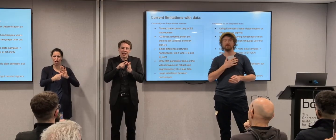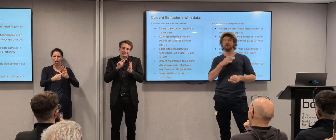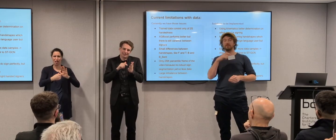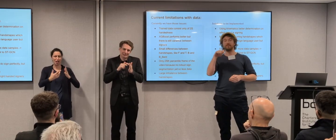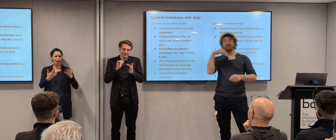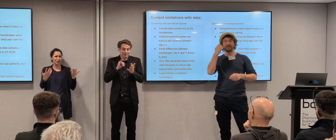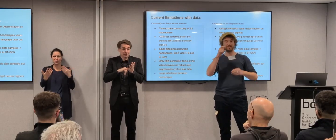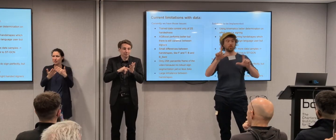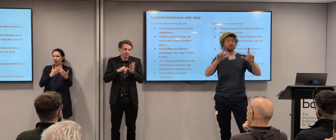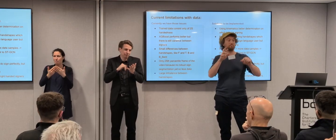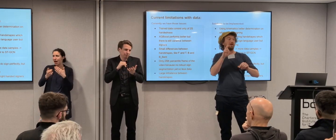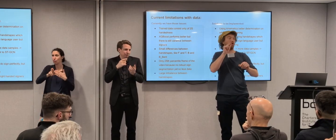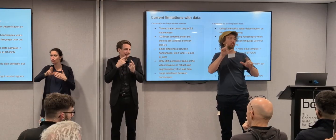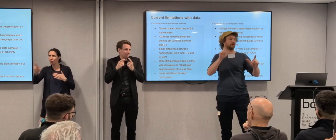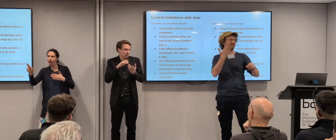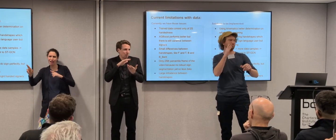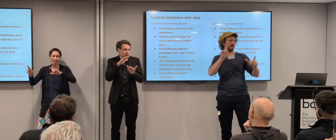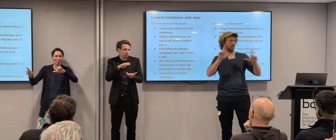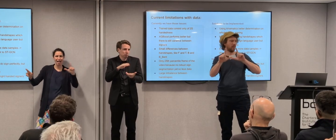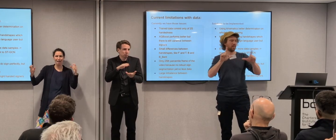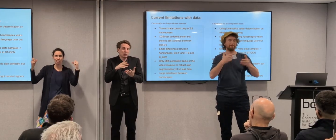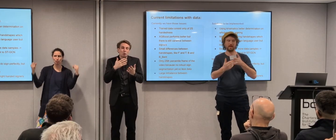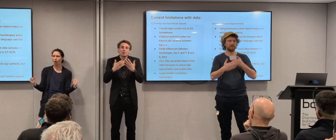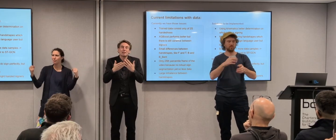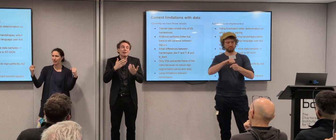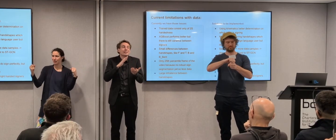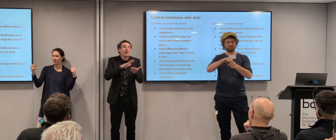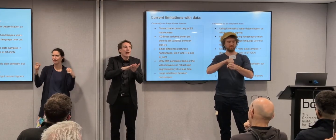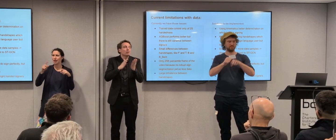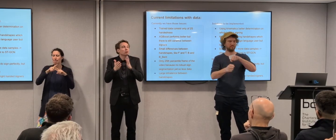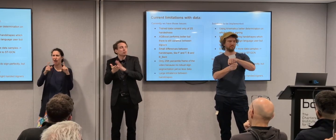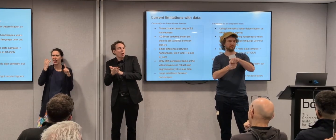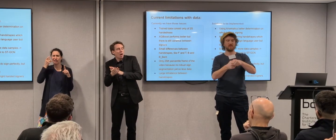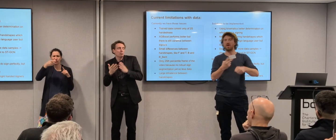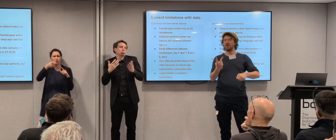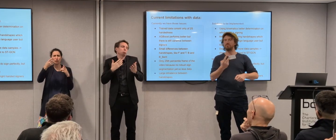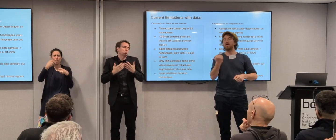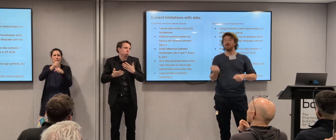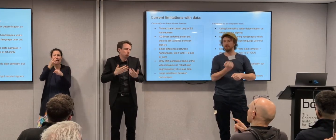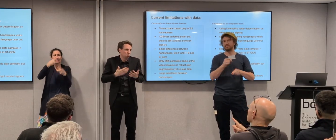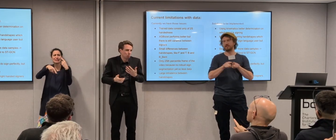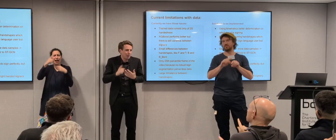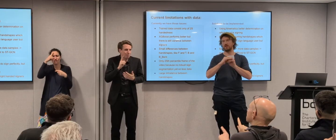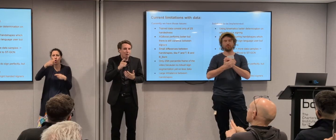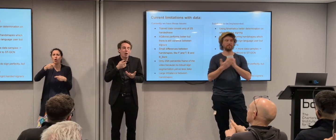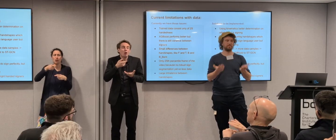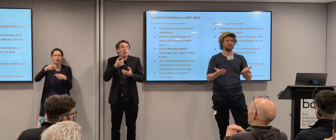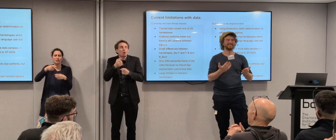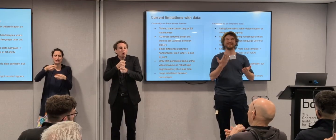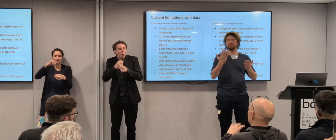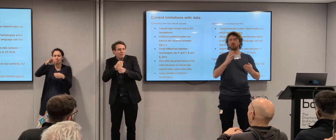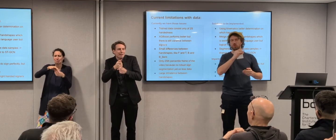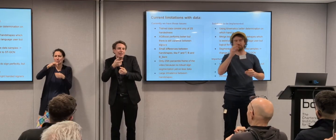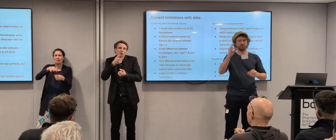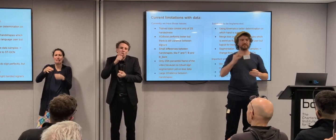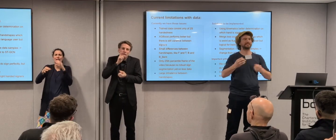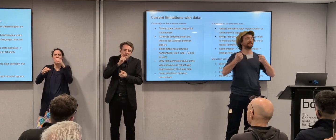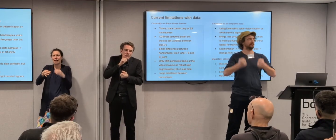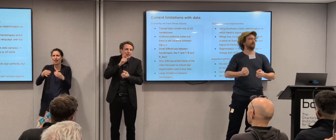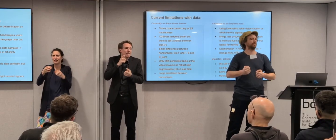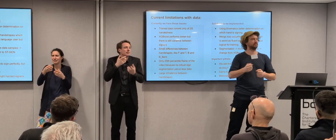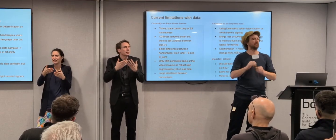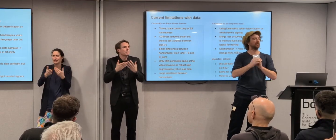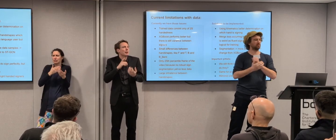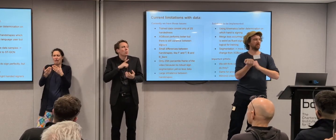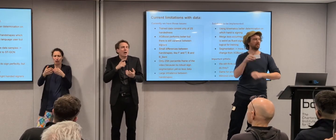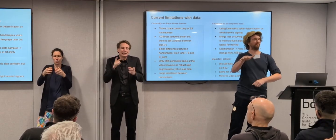if you are right dominant or left dominant, but if you use the sign, if you make the sign for coffee, it doesn't matter because you use the same hand